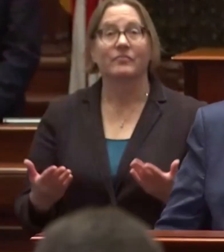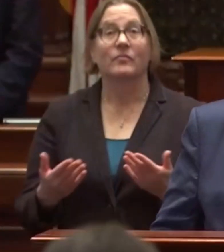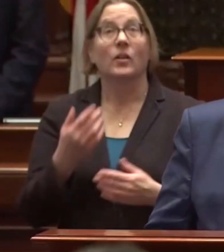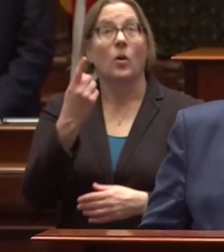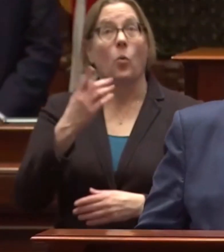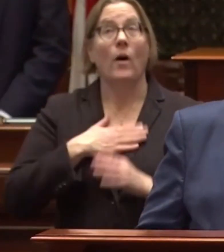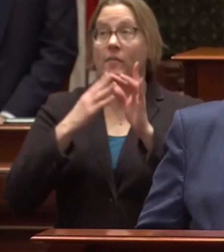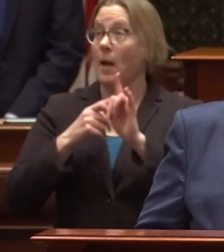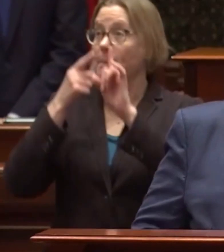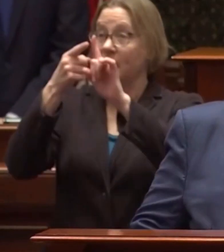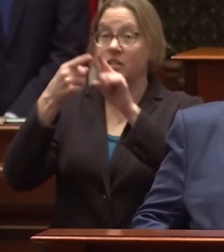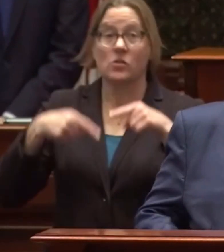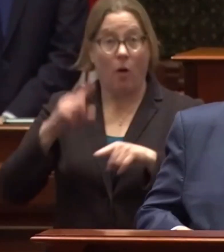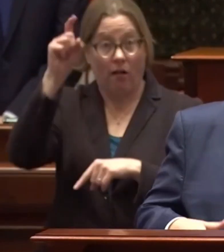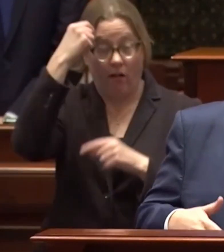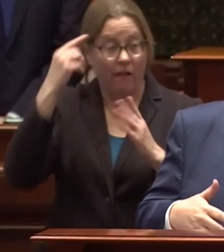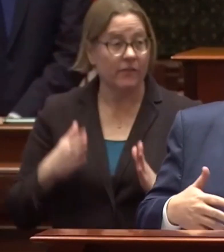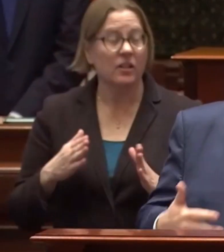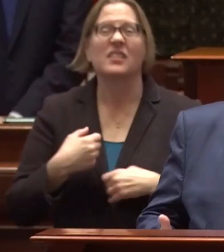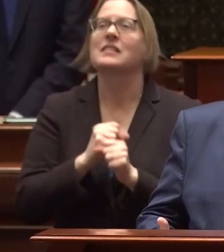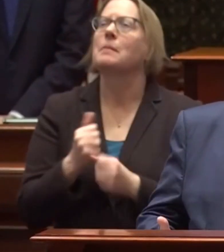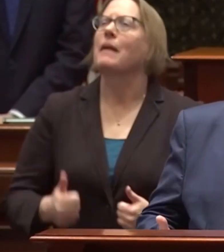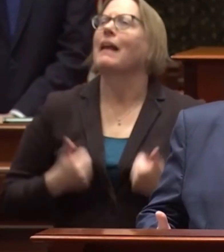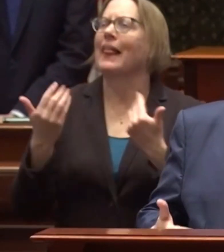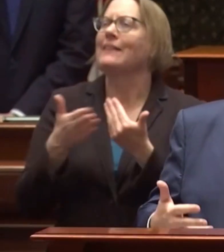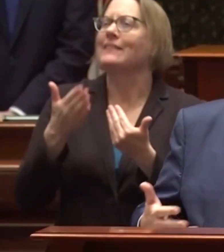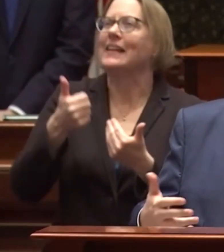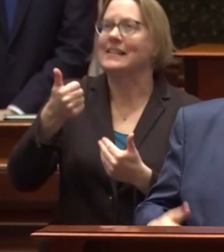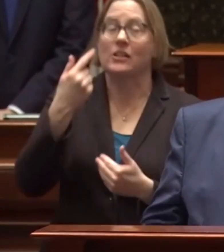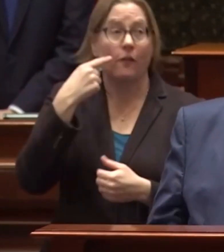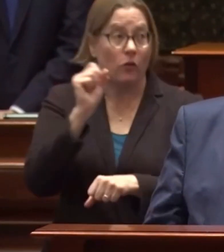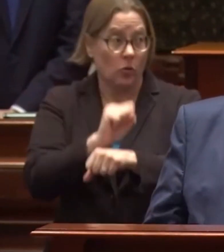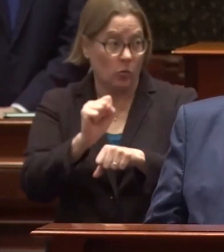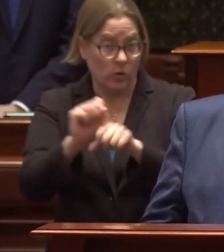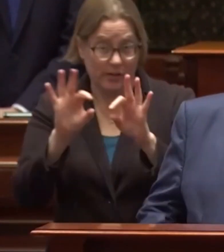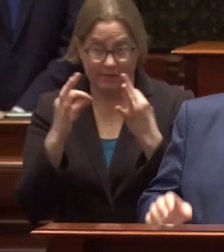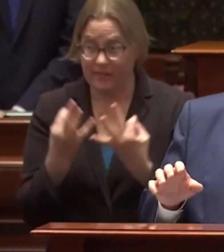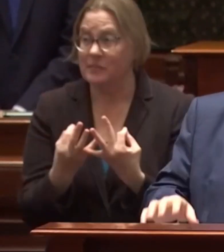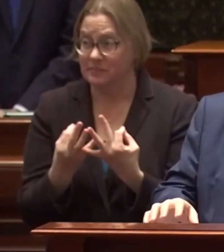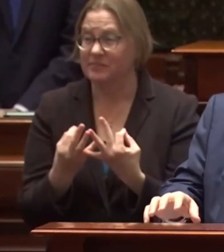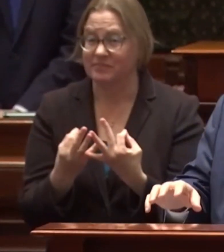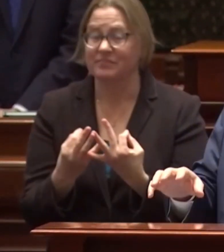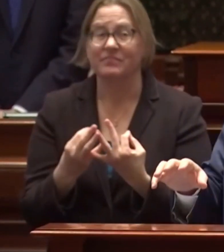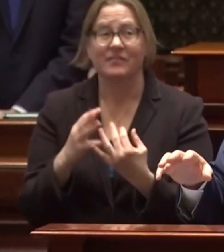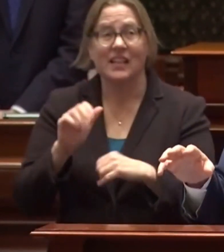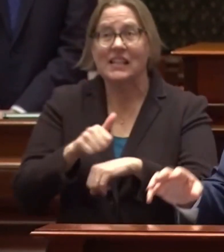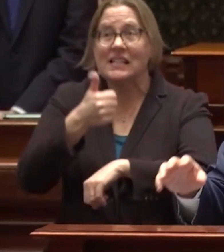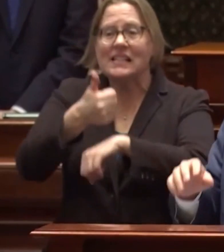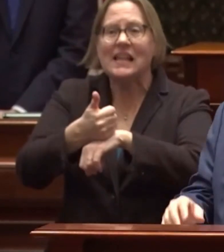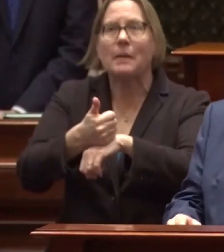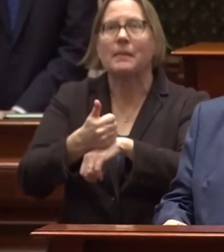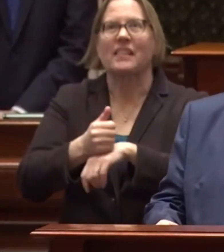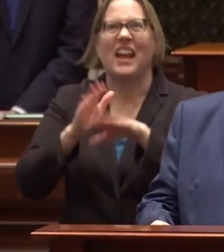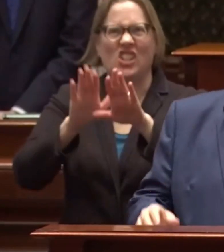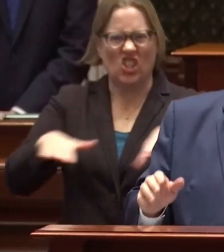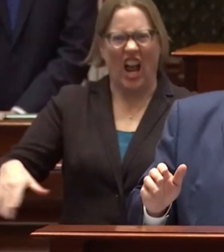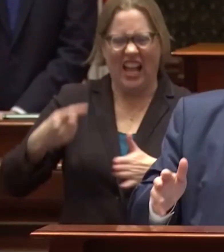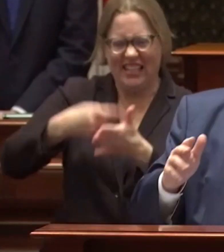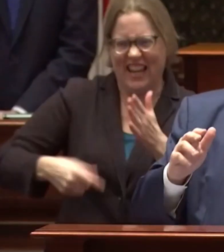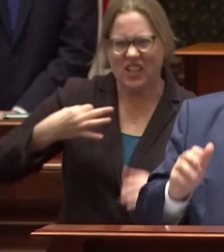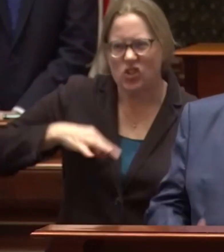One of my missions as governor is to make life easier for working families. Establishing a child tax